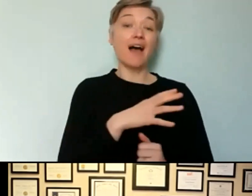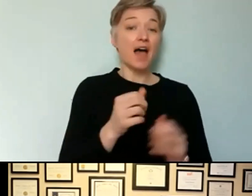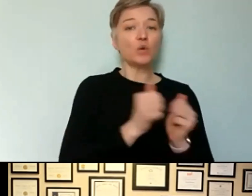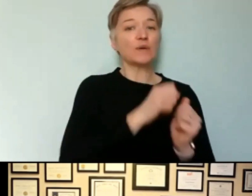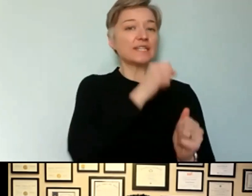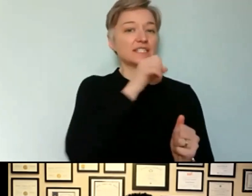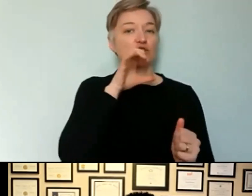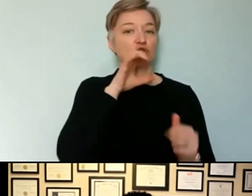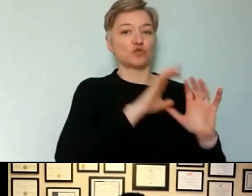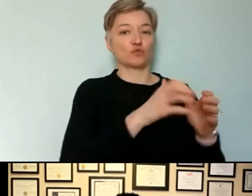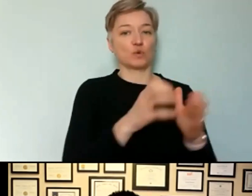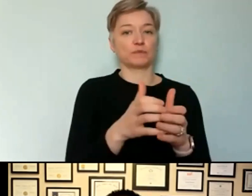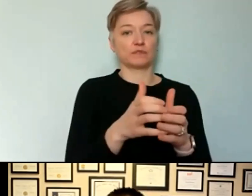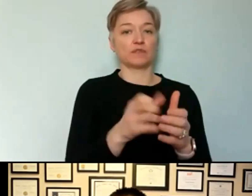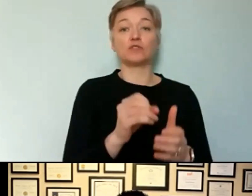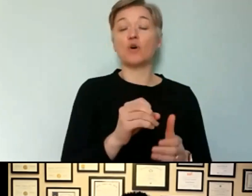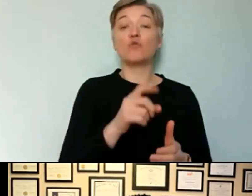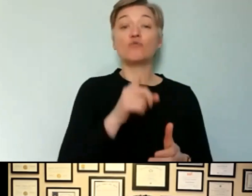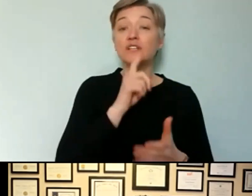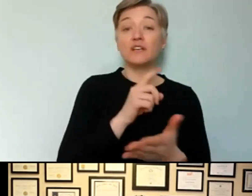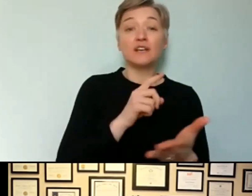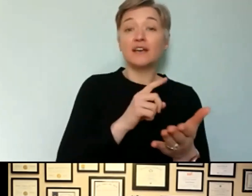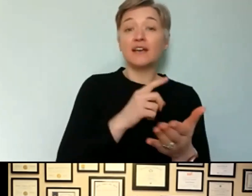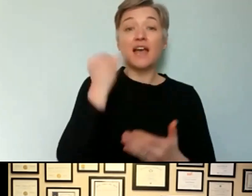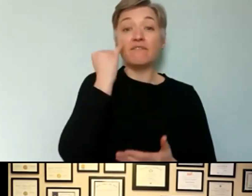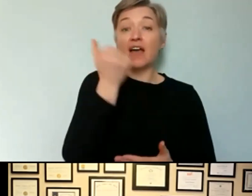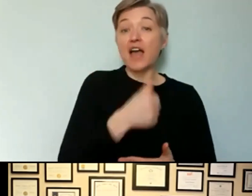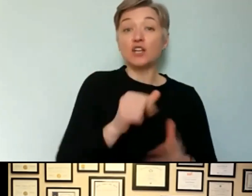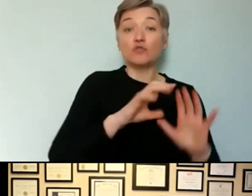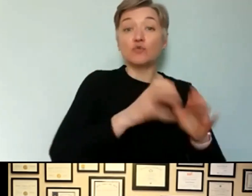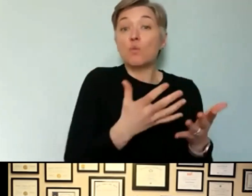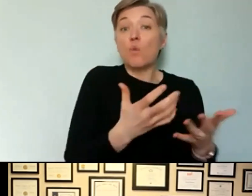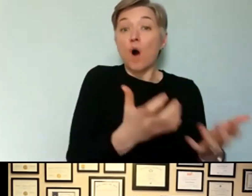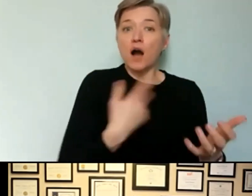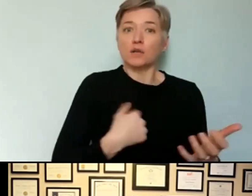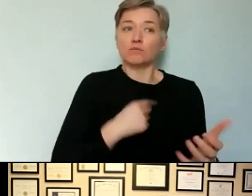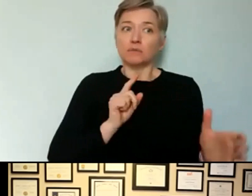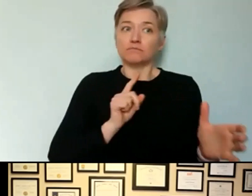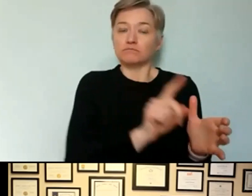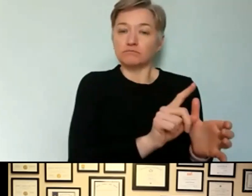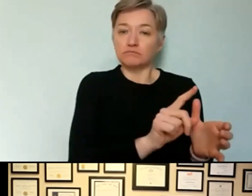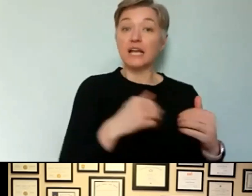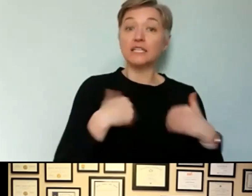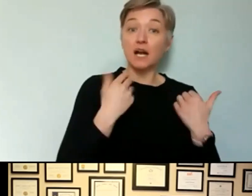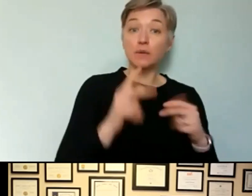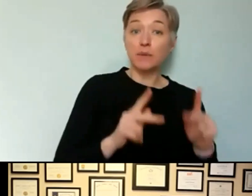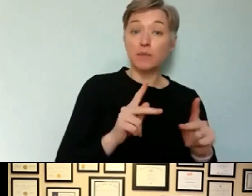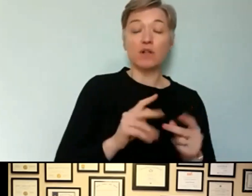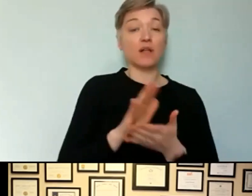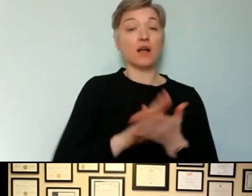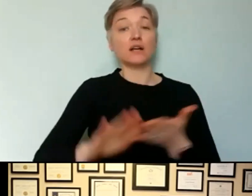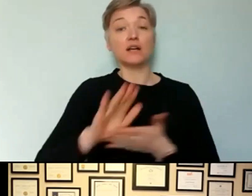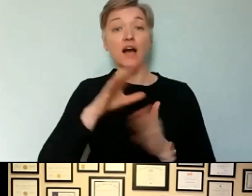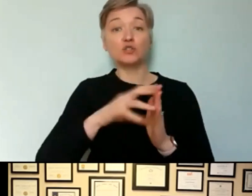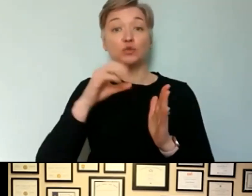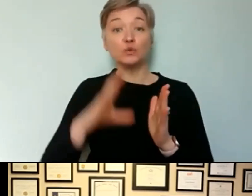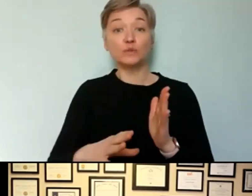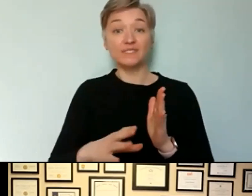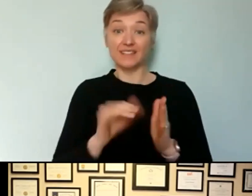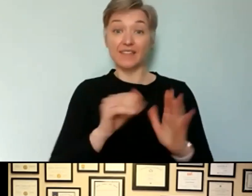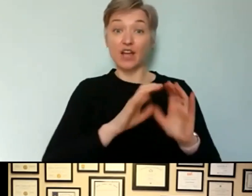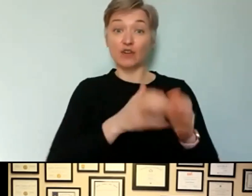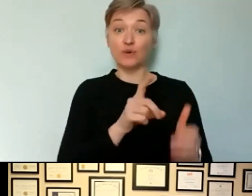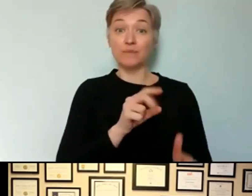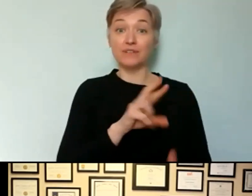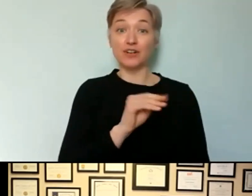asking any group that would really like, we're looking for young people. We have some college, we're doing them with college students in that group that Dr. Mendoza was